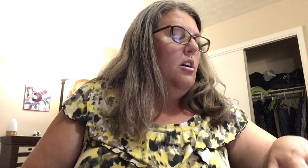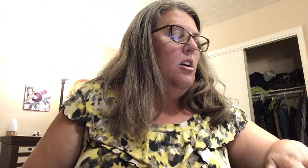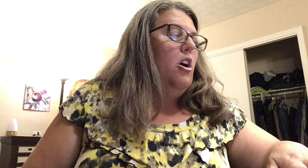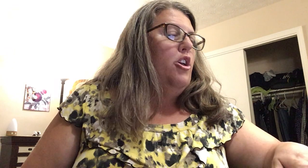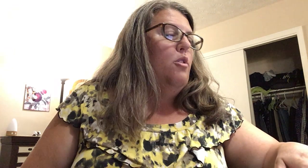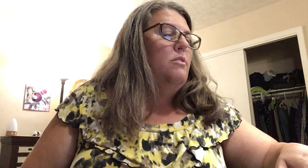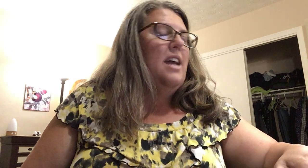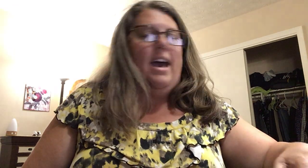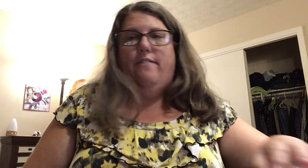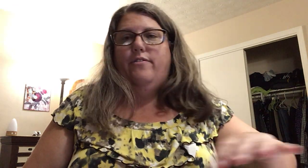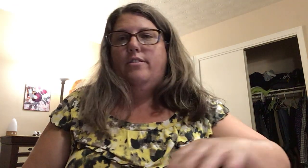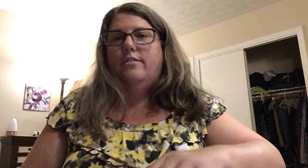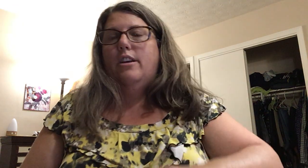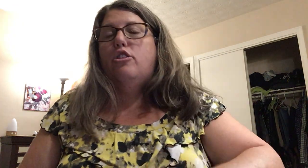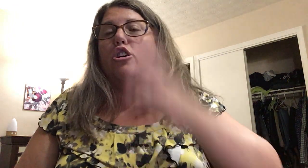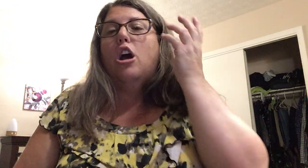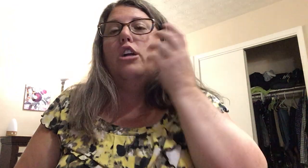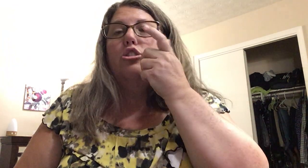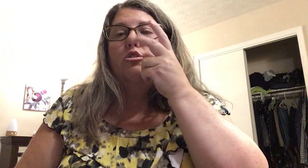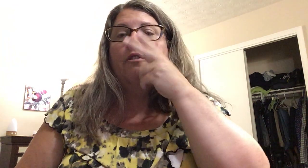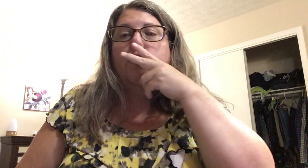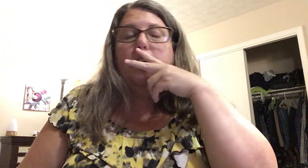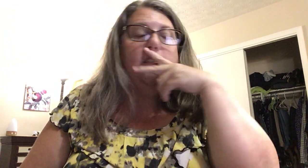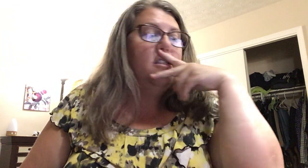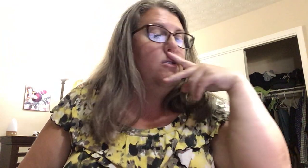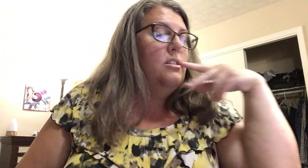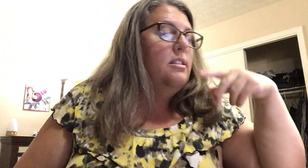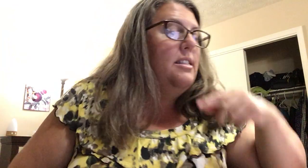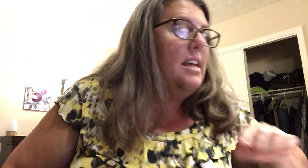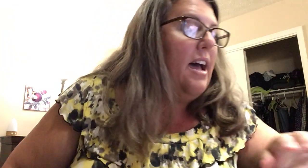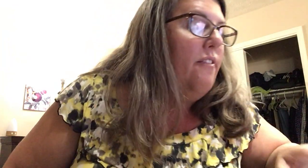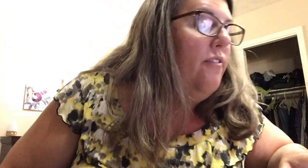Are you deaf? There are two different ways to do deaf.